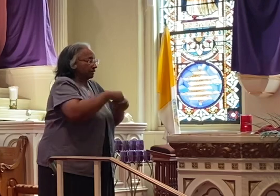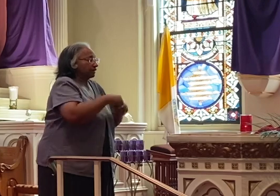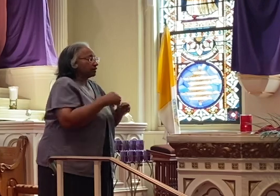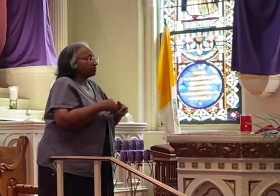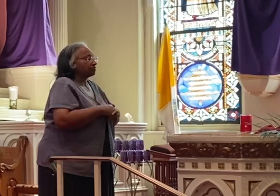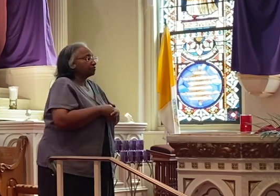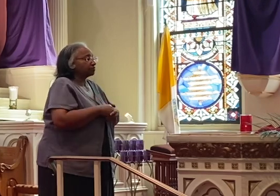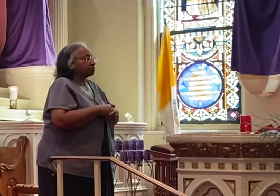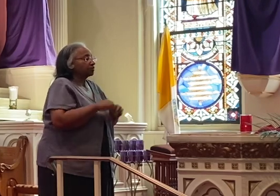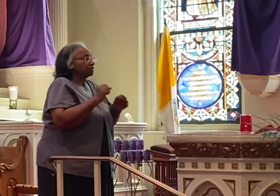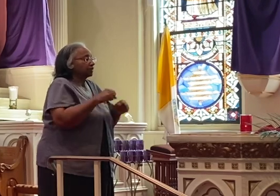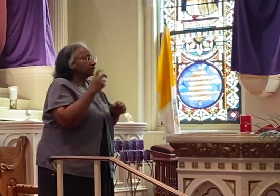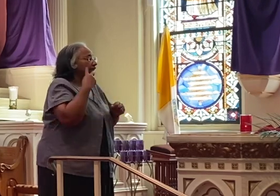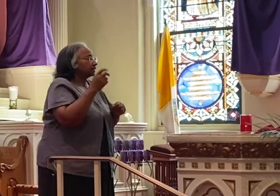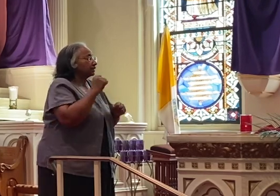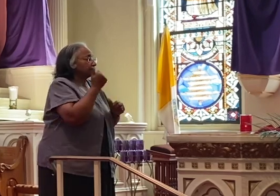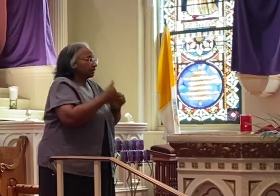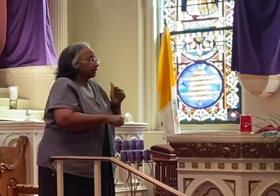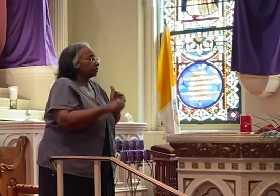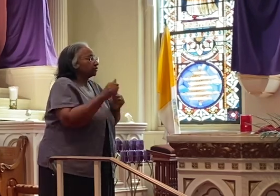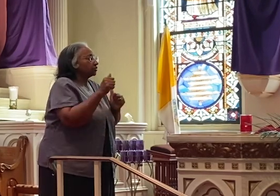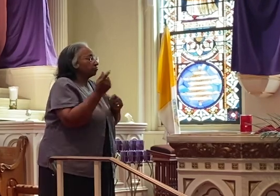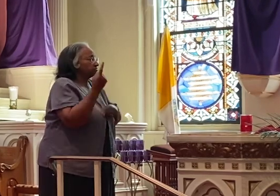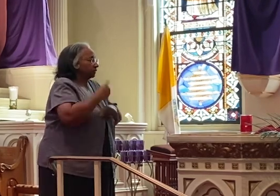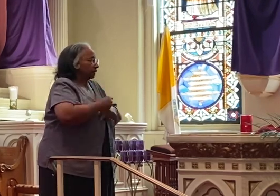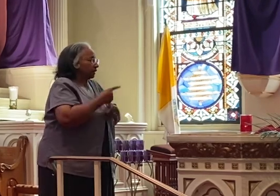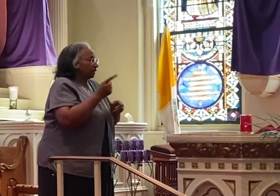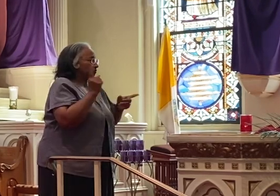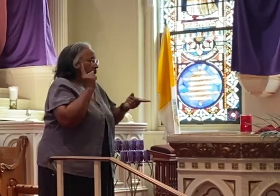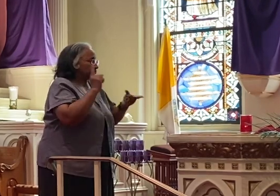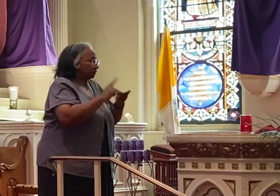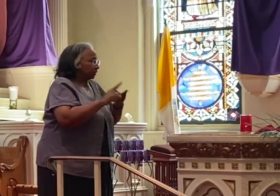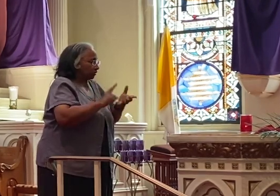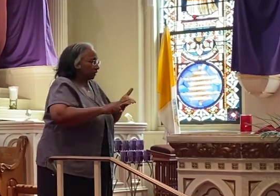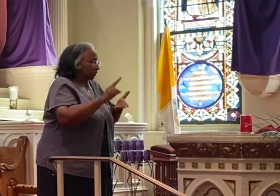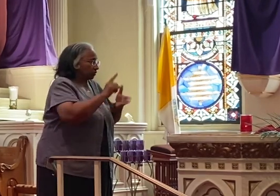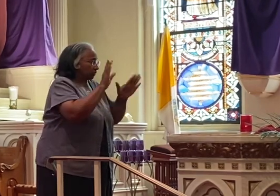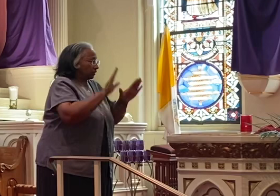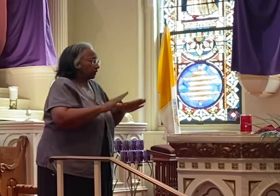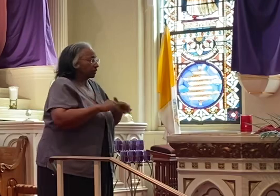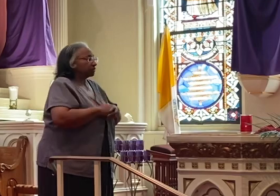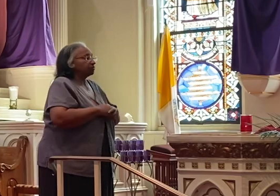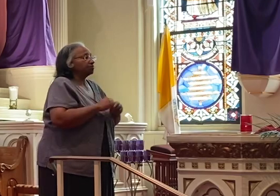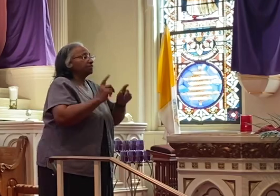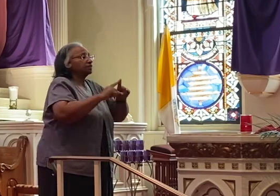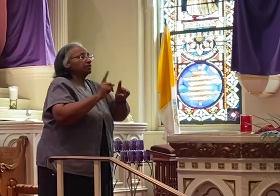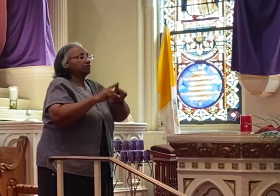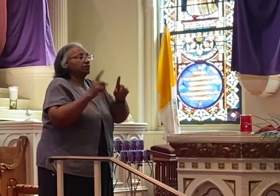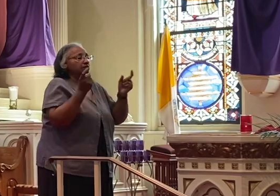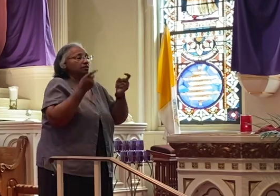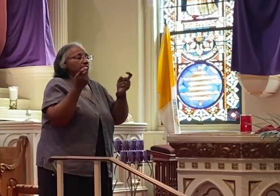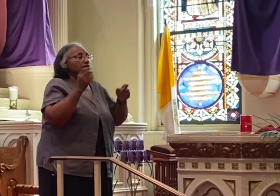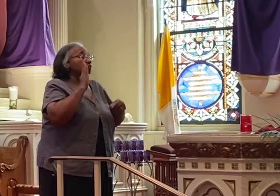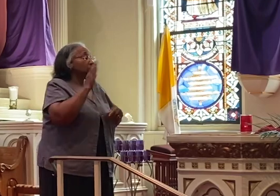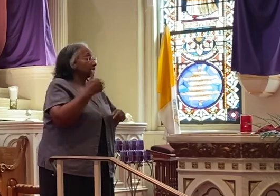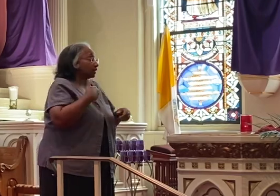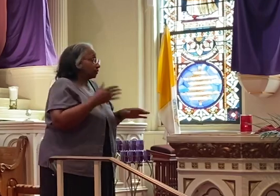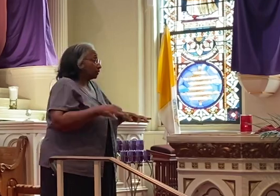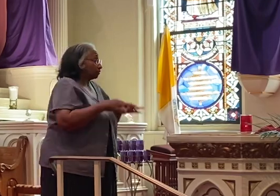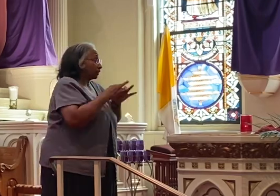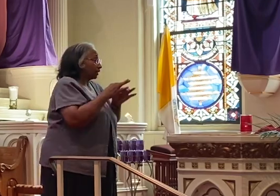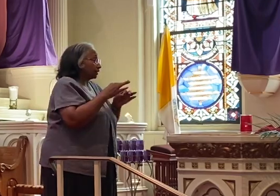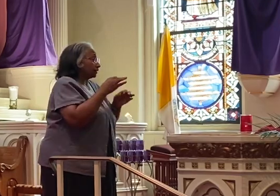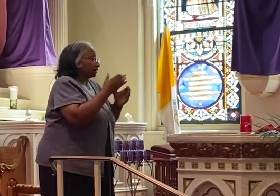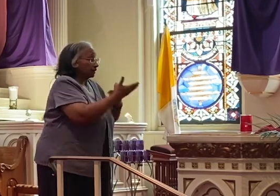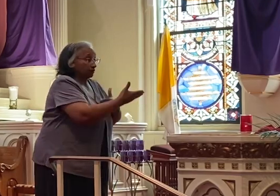can see every single day until next Sunday of our different celebrations here in church. We will have Mass every morning